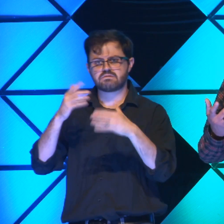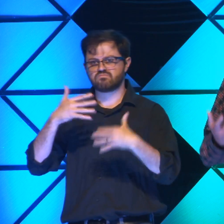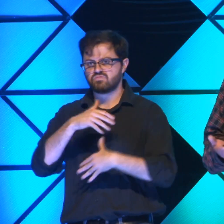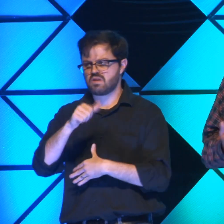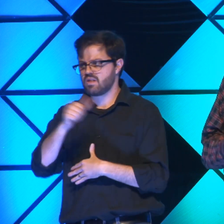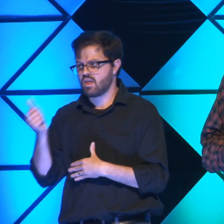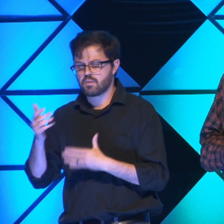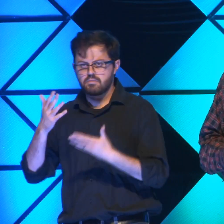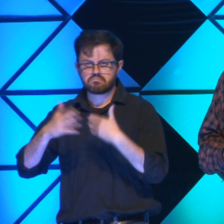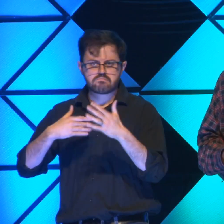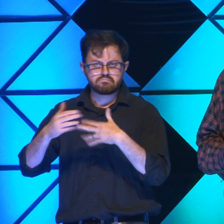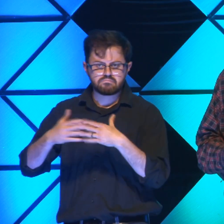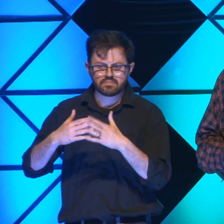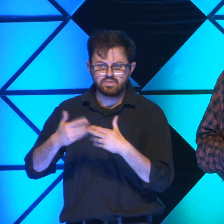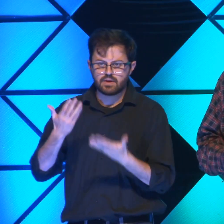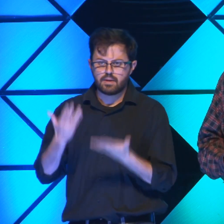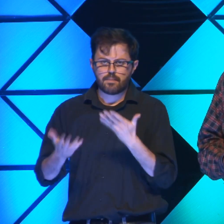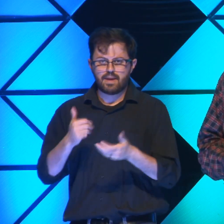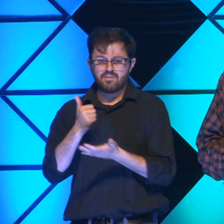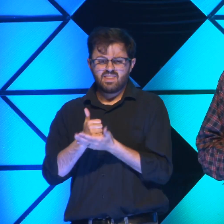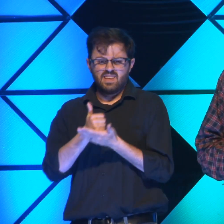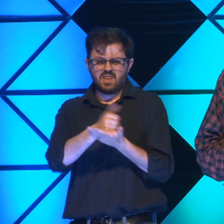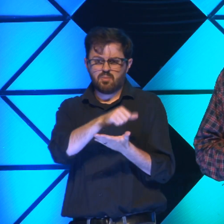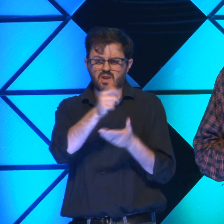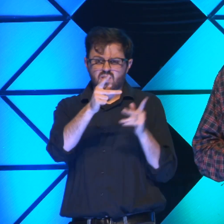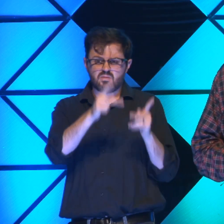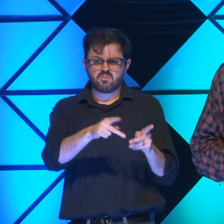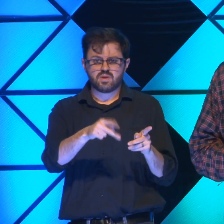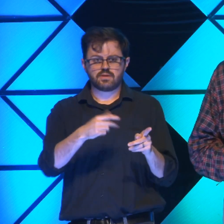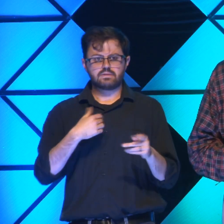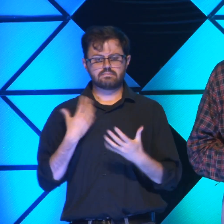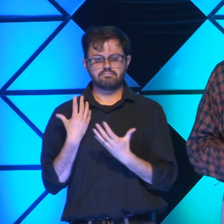find spiritual healing and vitality.